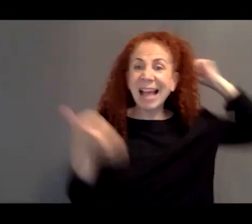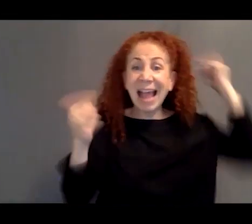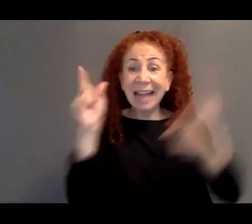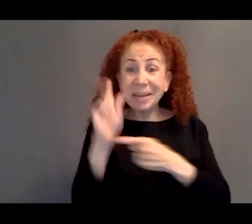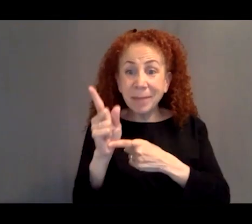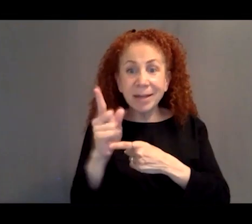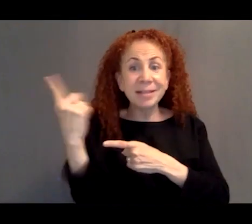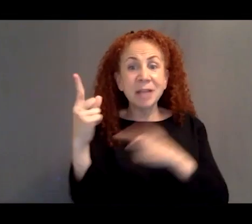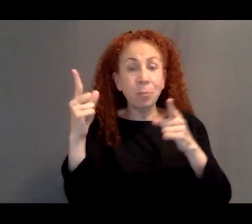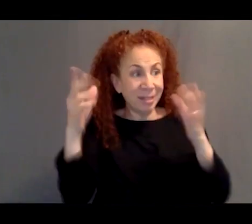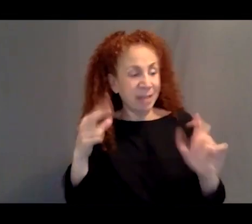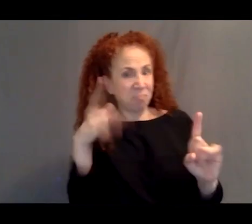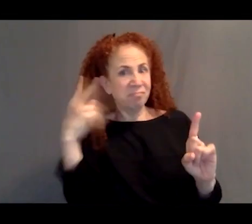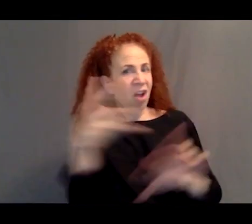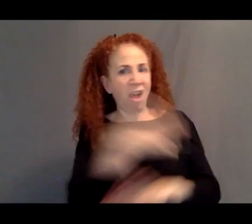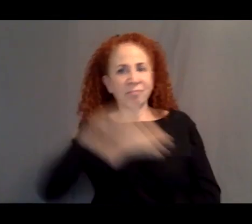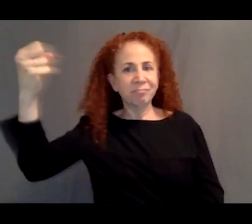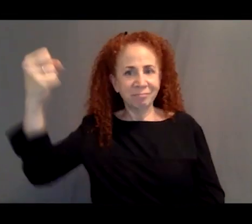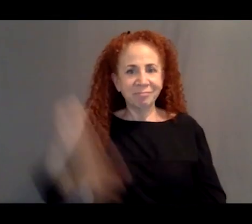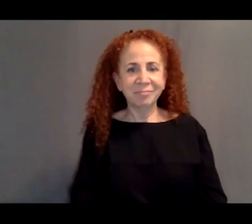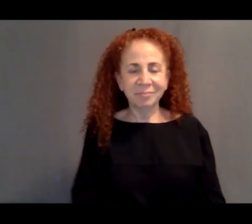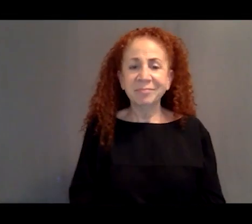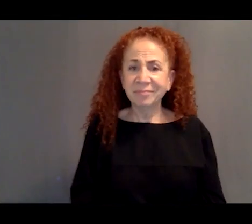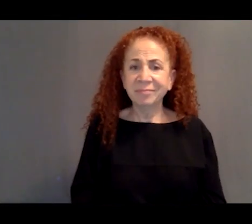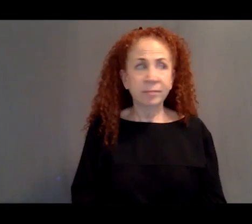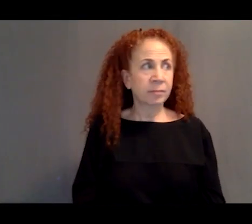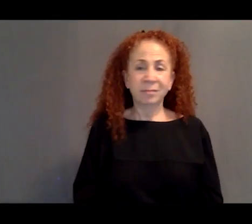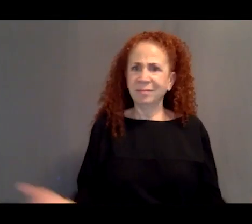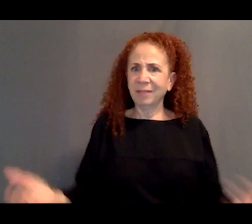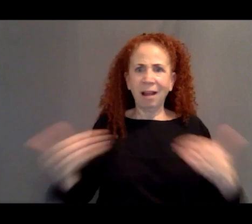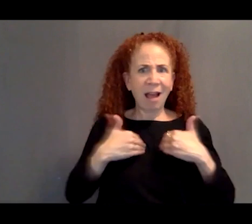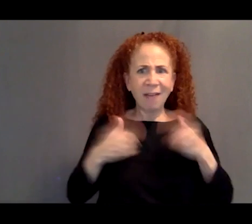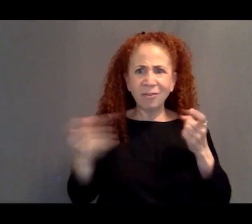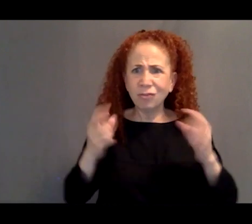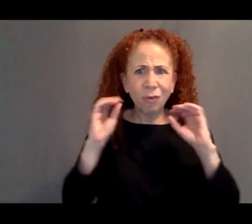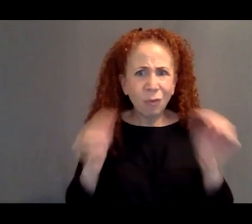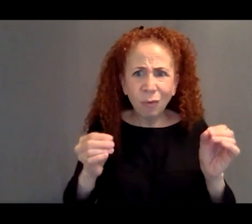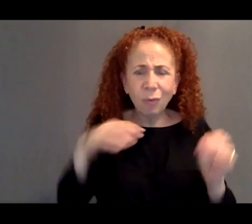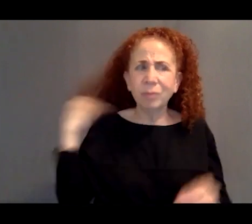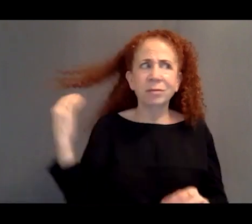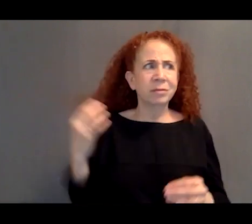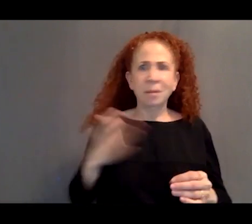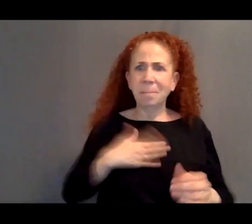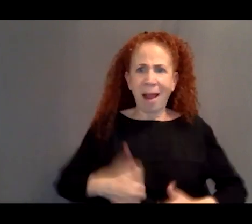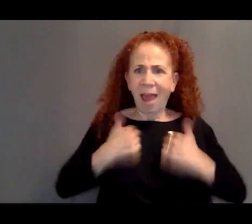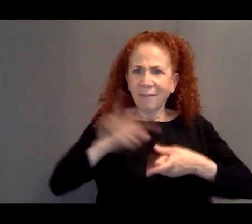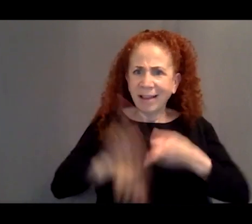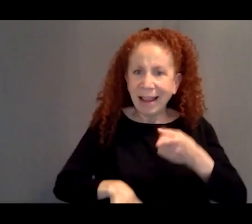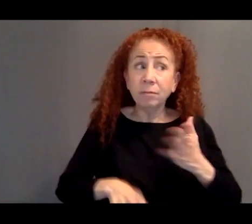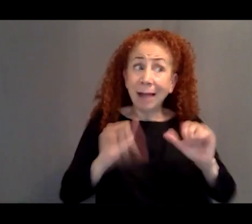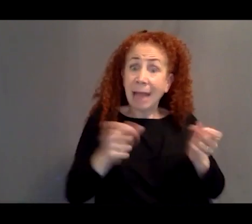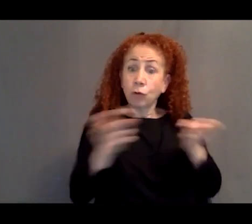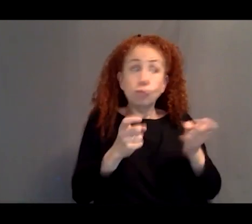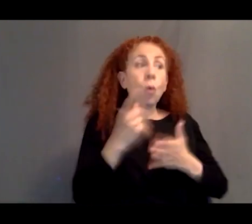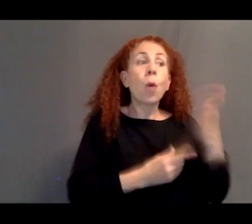to be your place. The fact that to a large extent you don't have control over your life. You can have control over